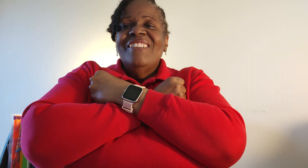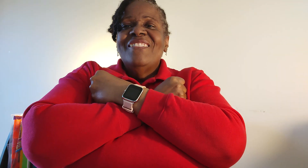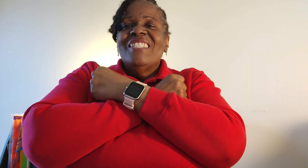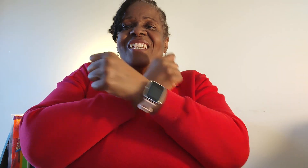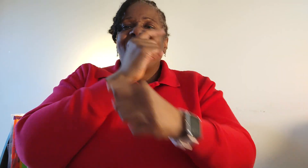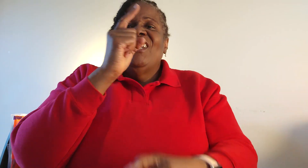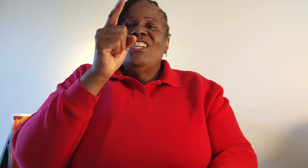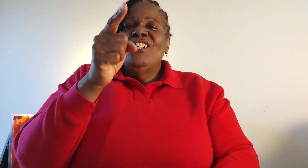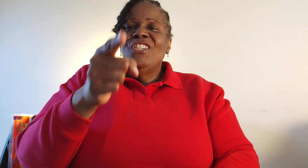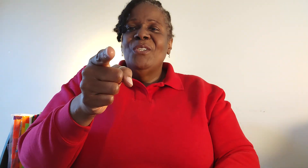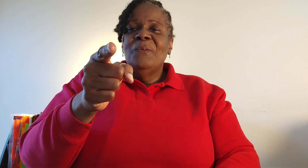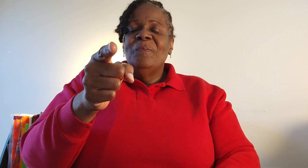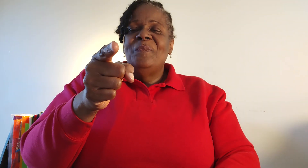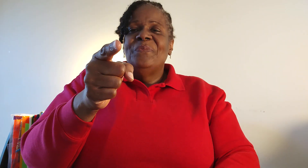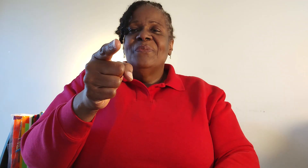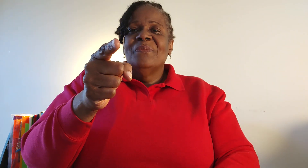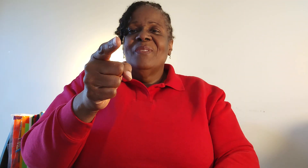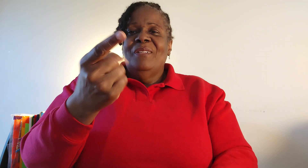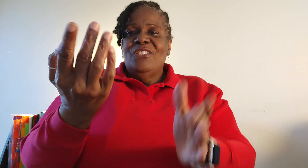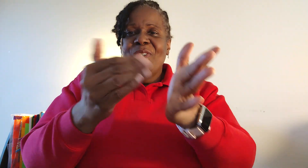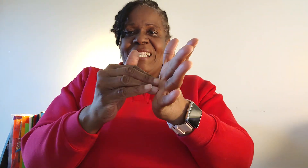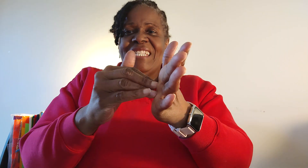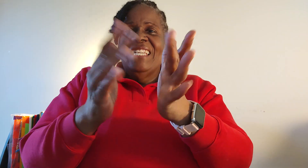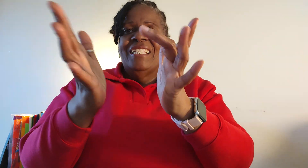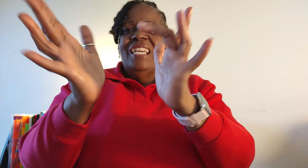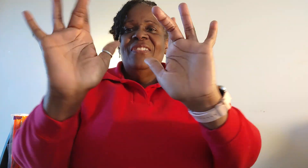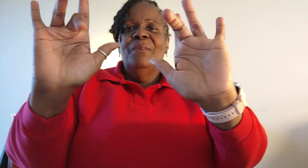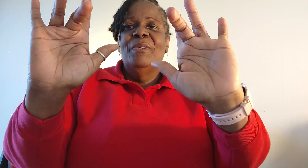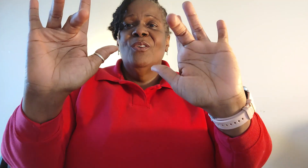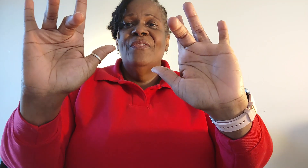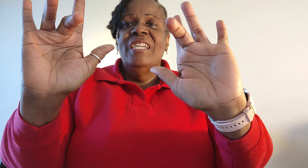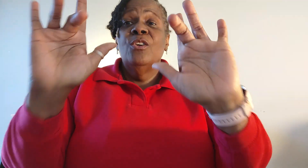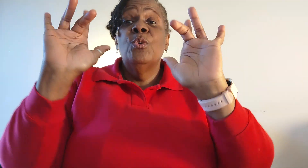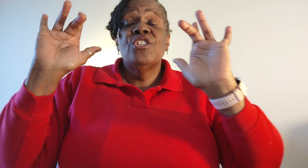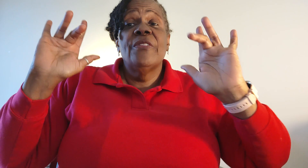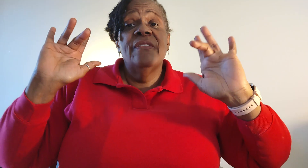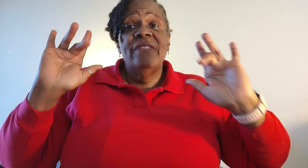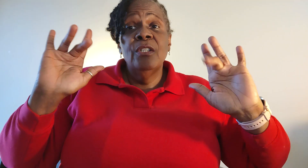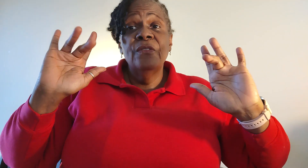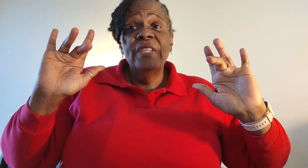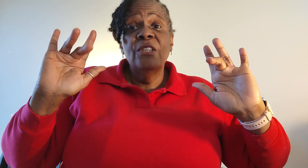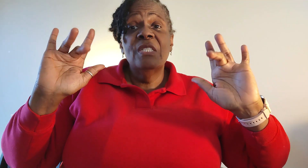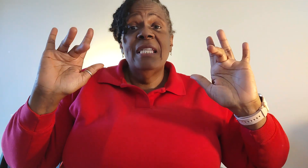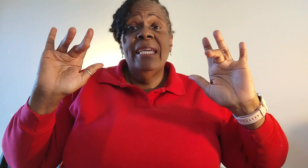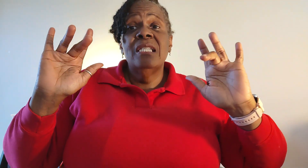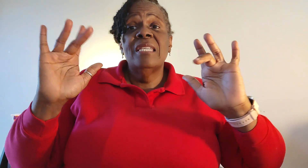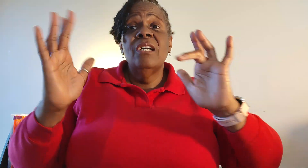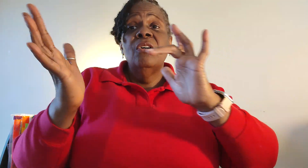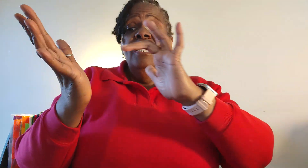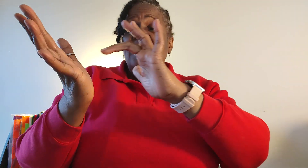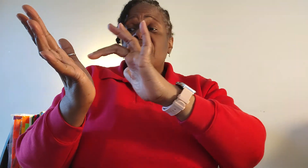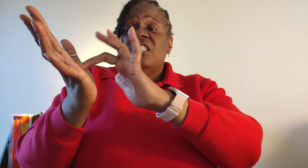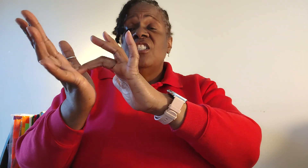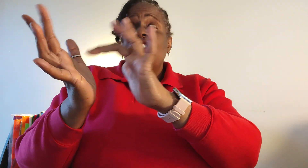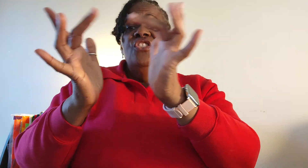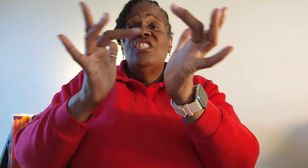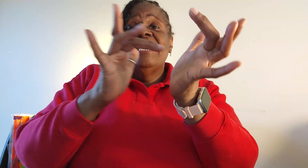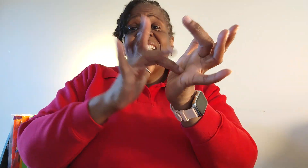loves you. Let's do that again. The middle finger, which are the field fingers in ASL,